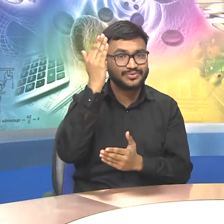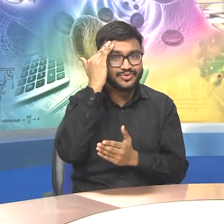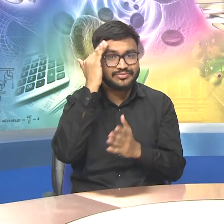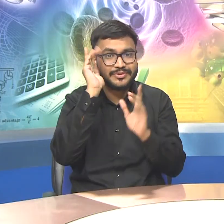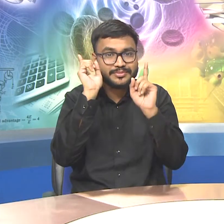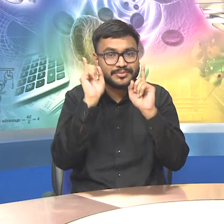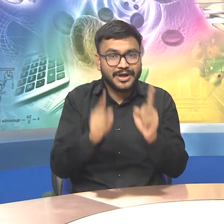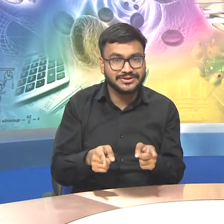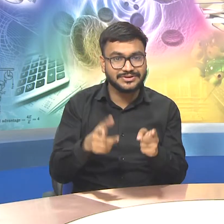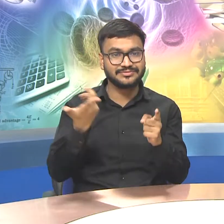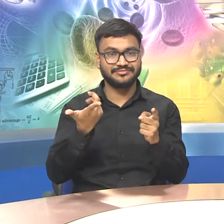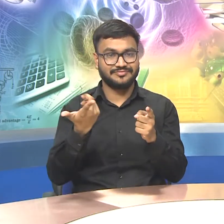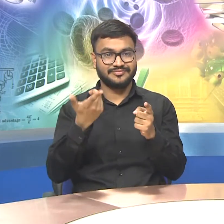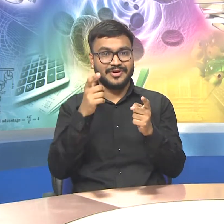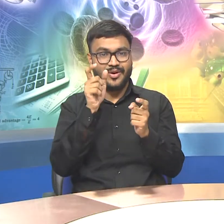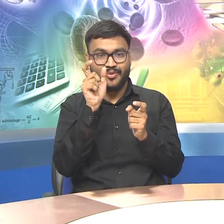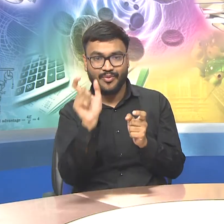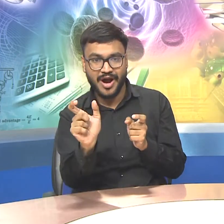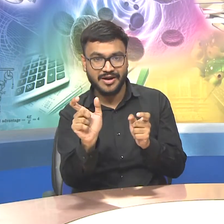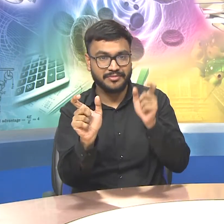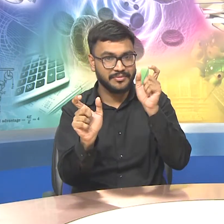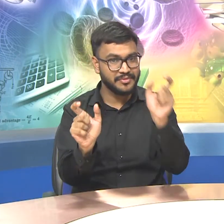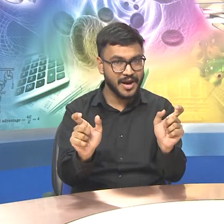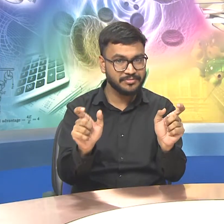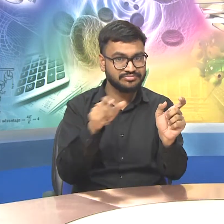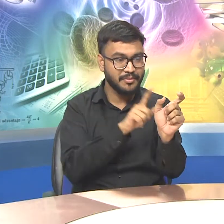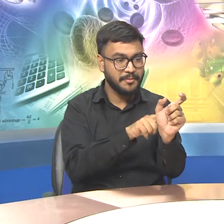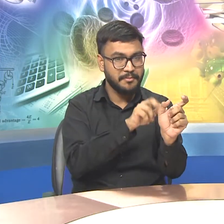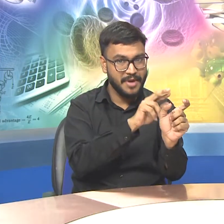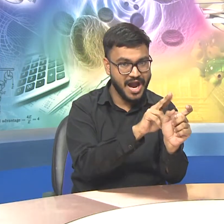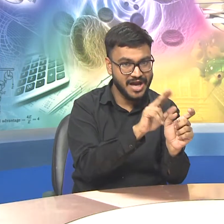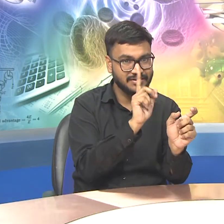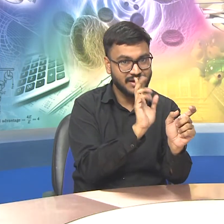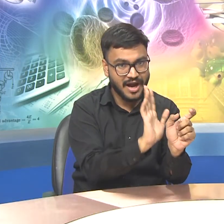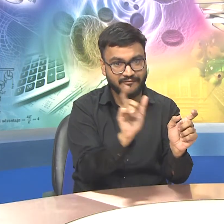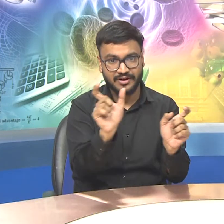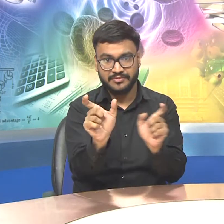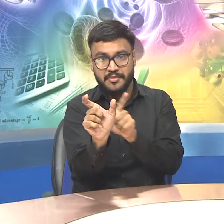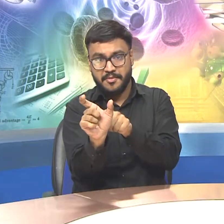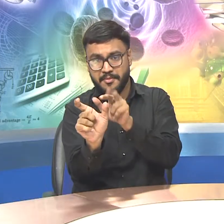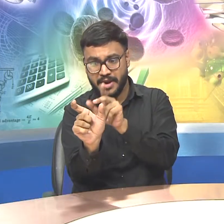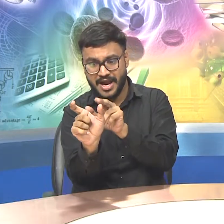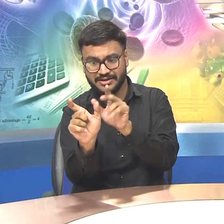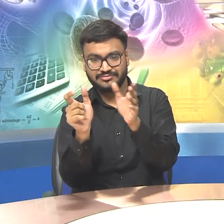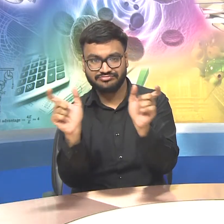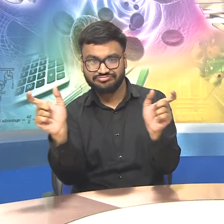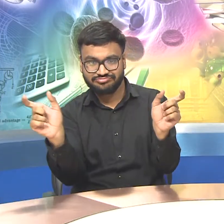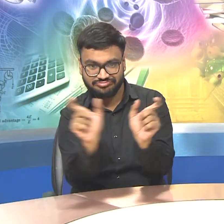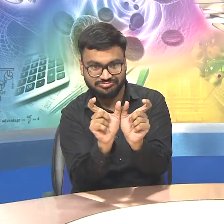knowing ISL grammar rule is crucial to combining signs